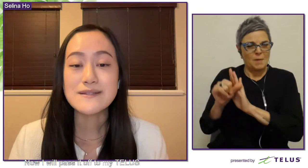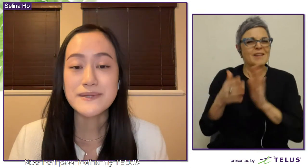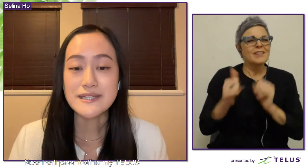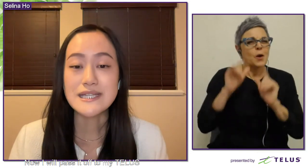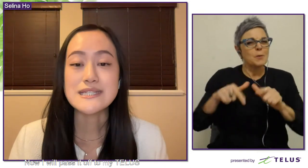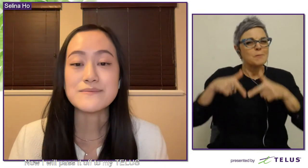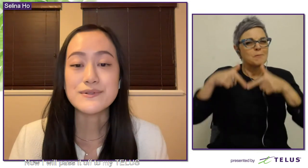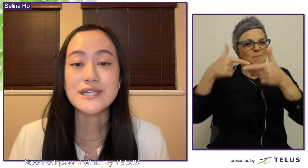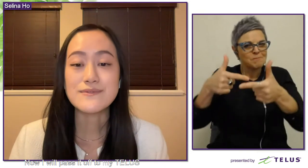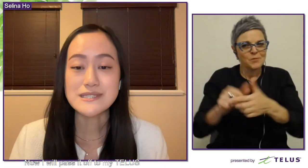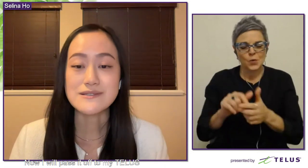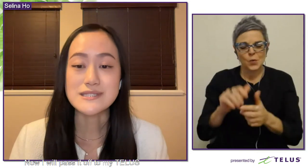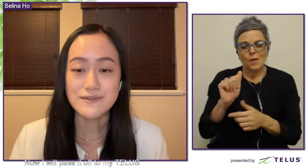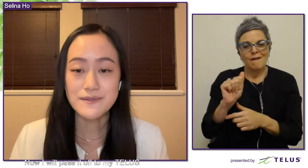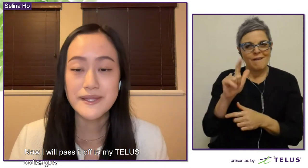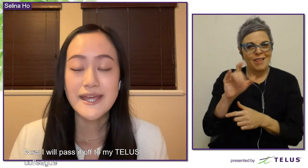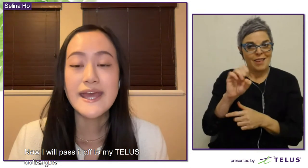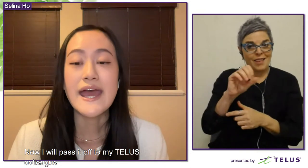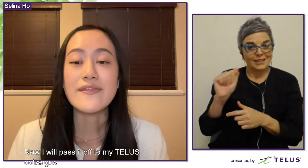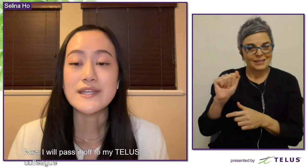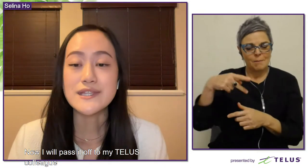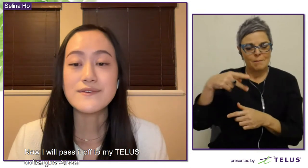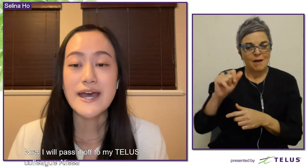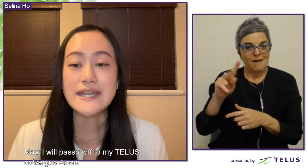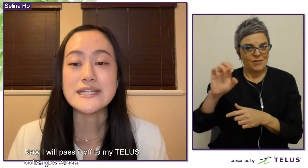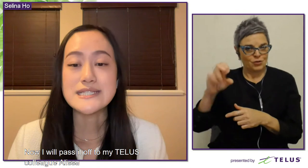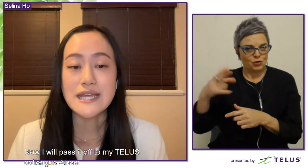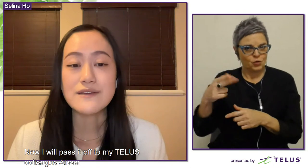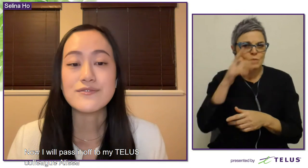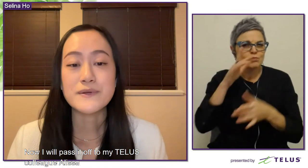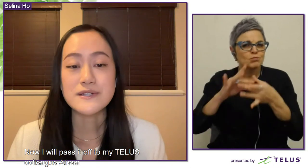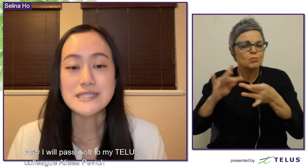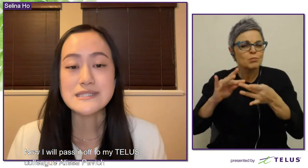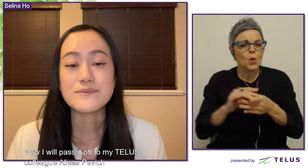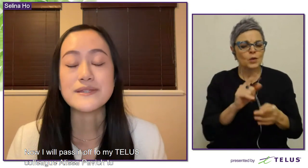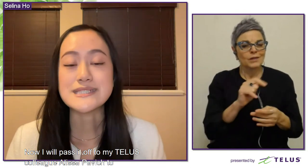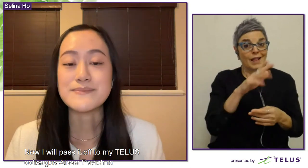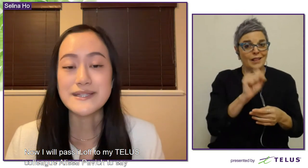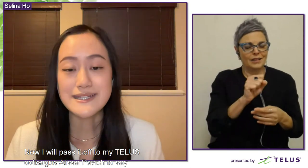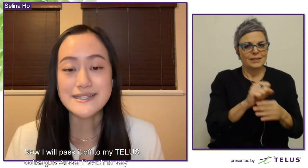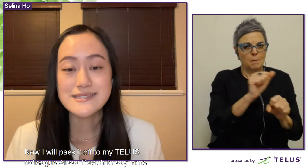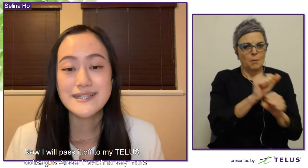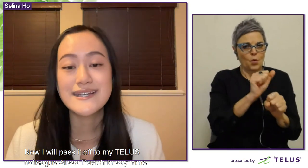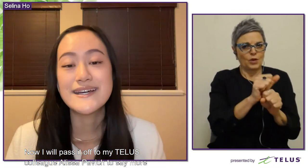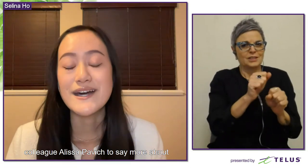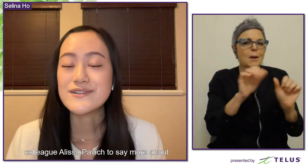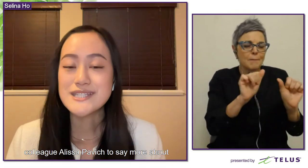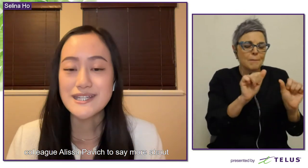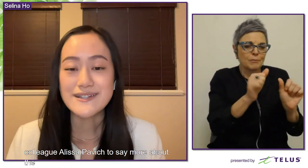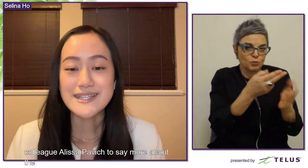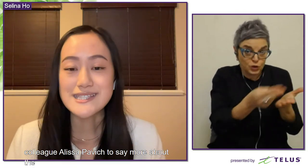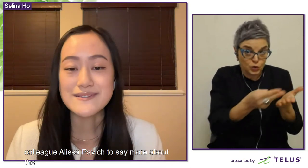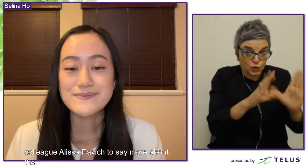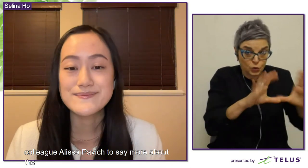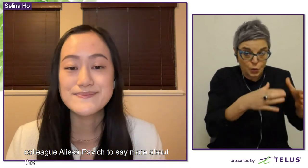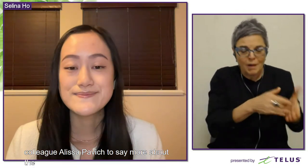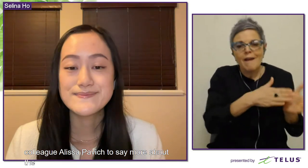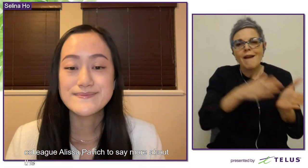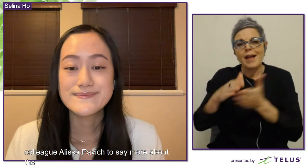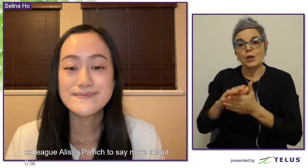our TELUS Abilities Employee Resource Group and the UNJ for Persons with Disabilities. Over to you,